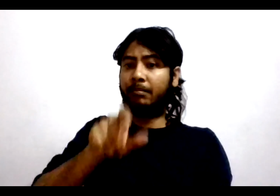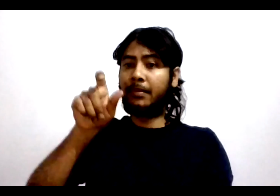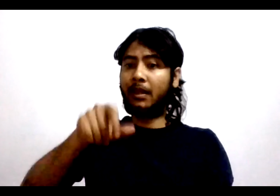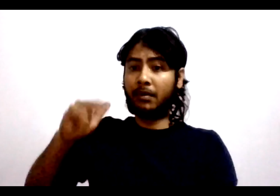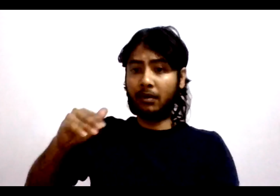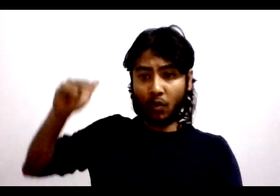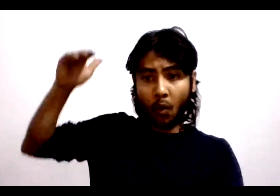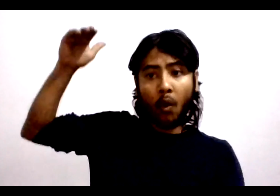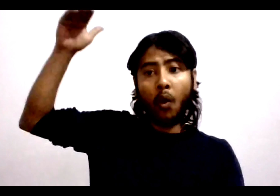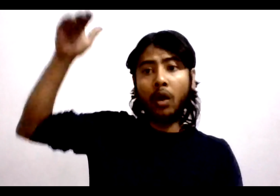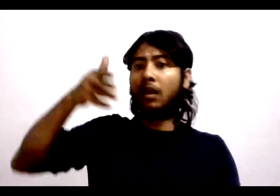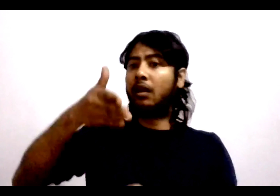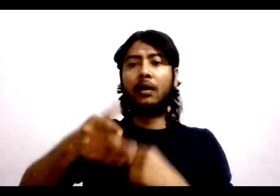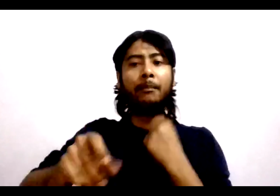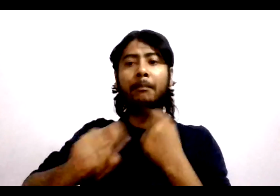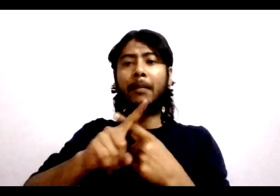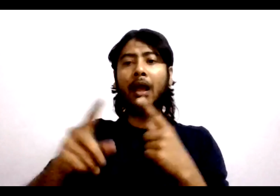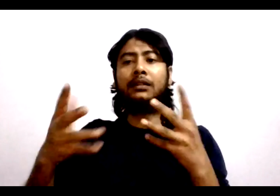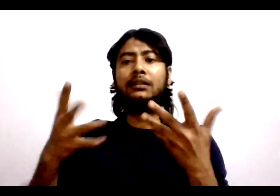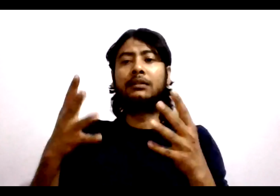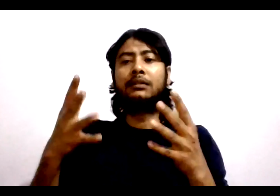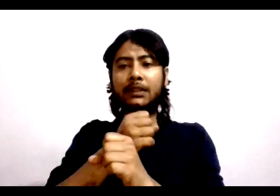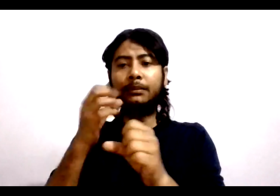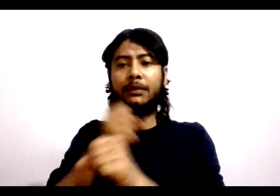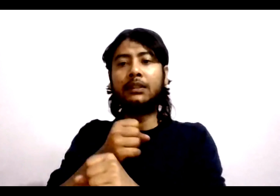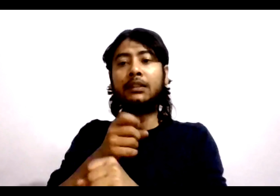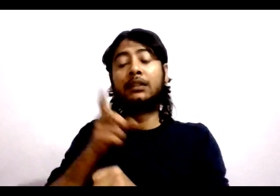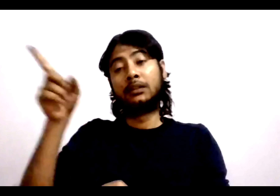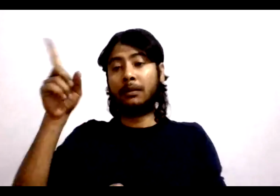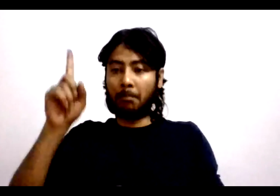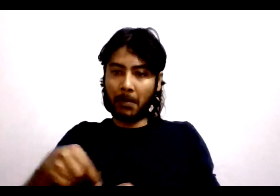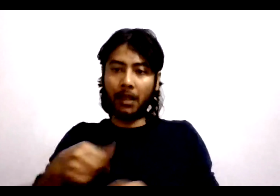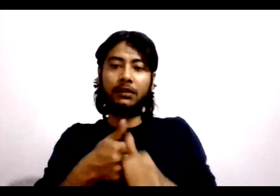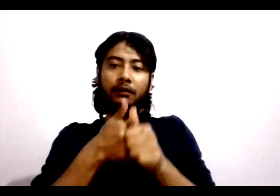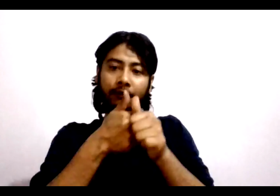well. Okay, sir. Thank you.